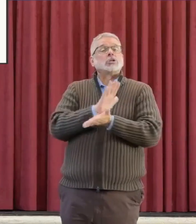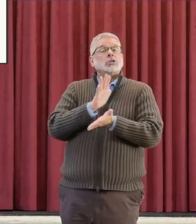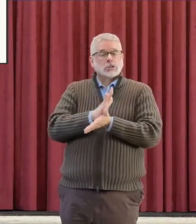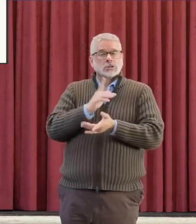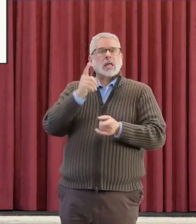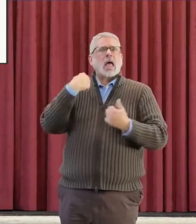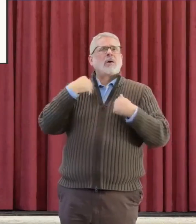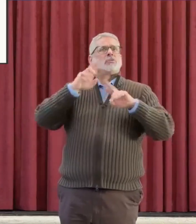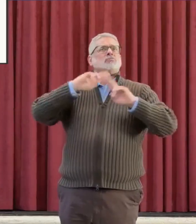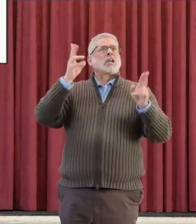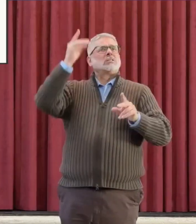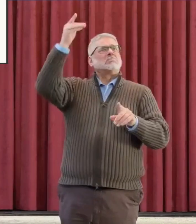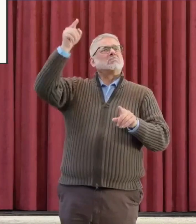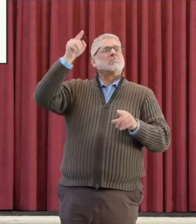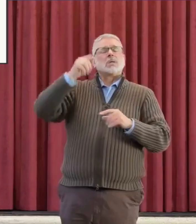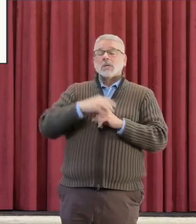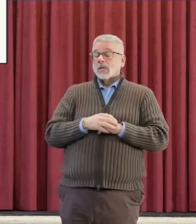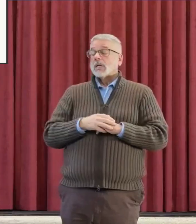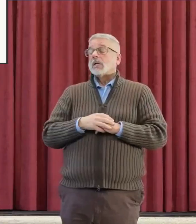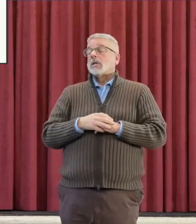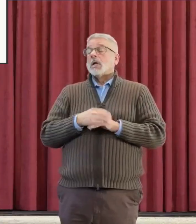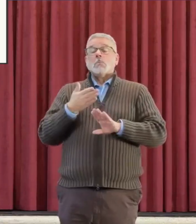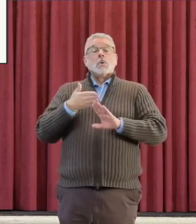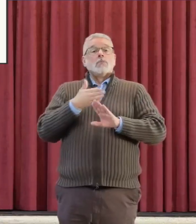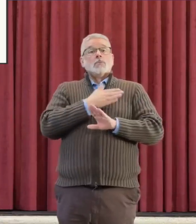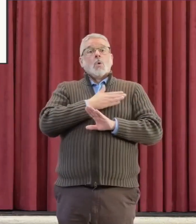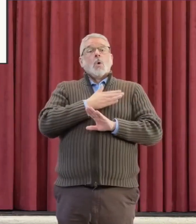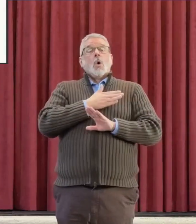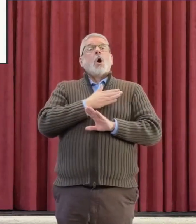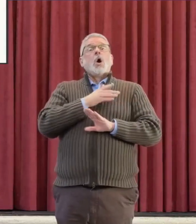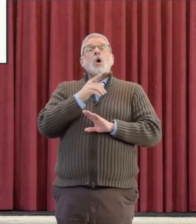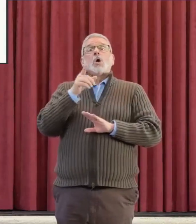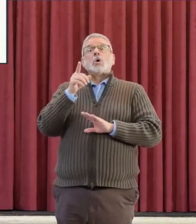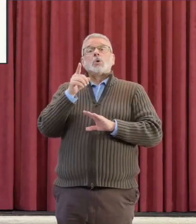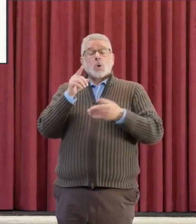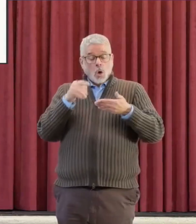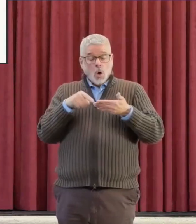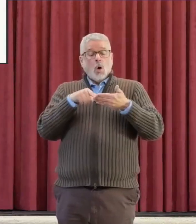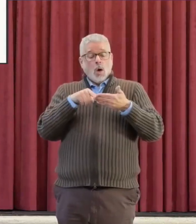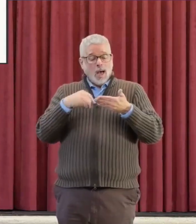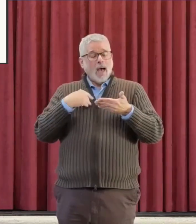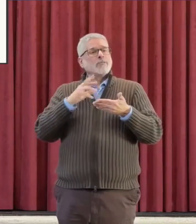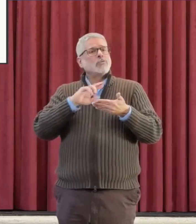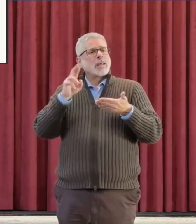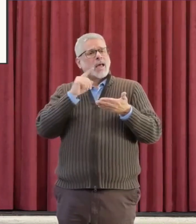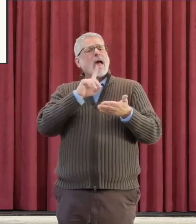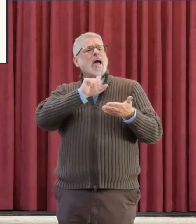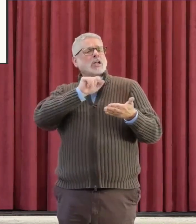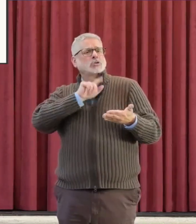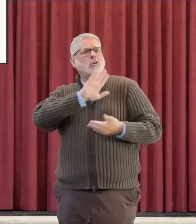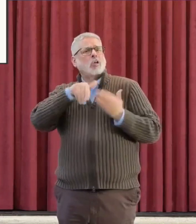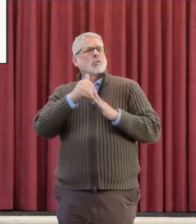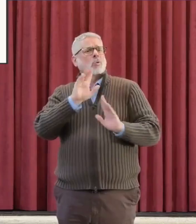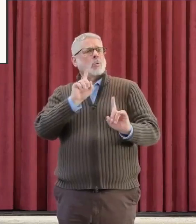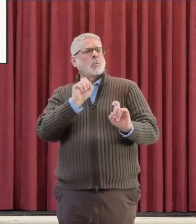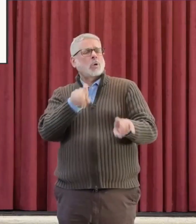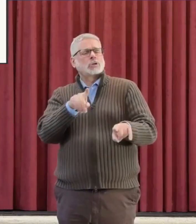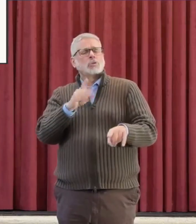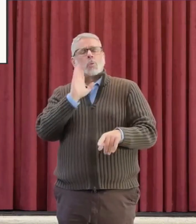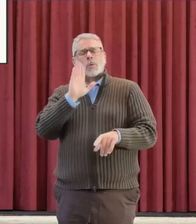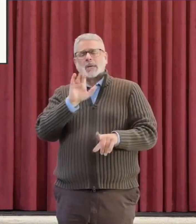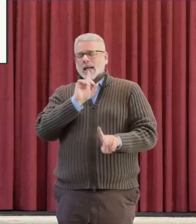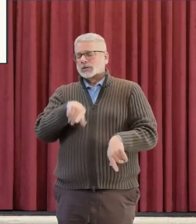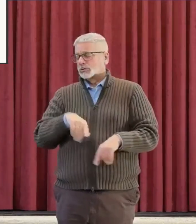uploaded there, so maybe before you ask any questions, you can check out our fact sheet to see if your questions will